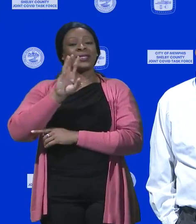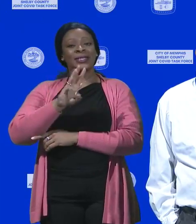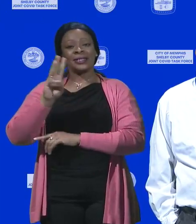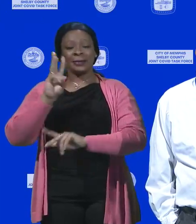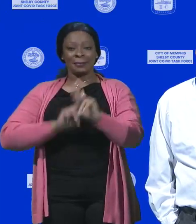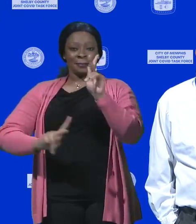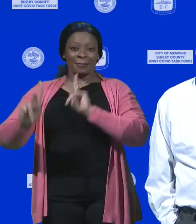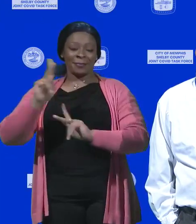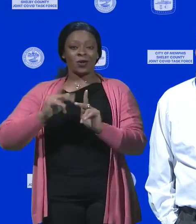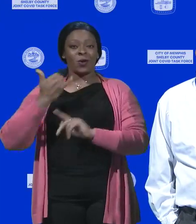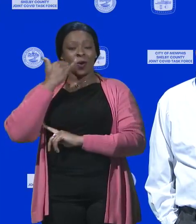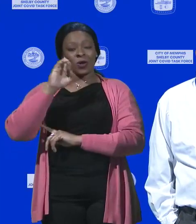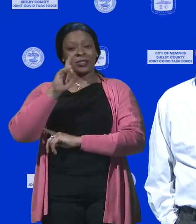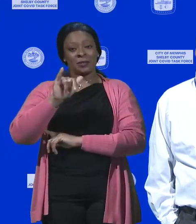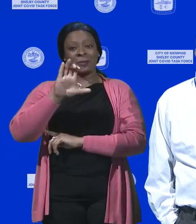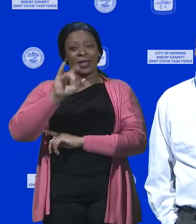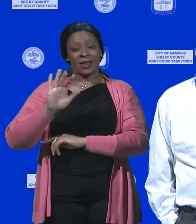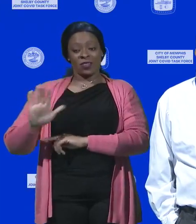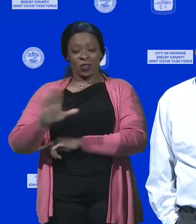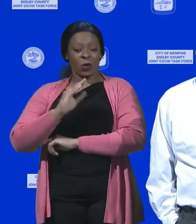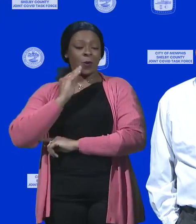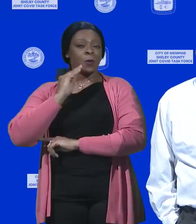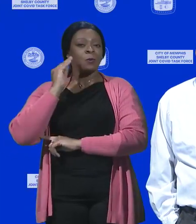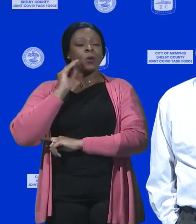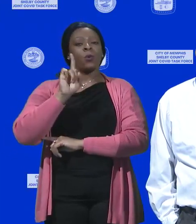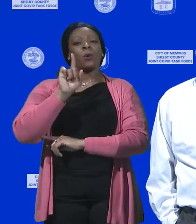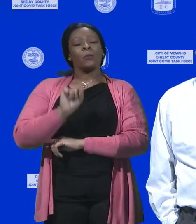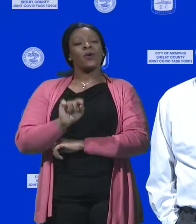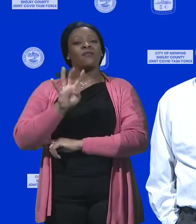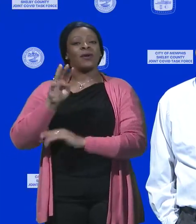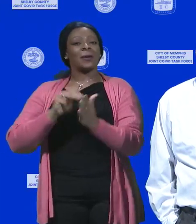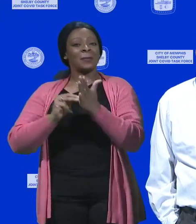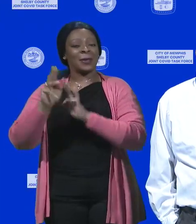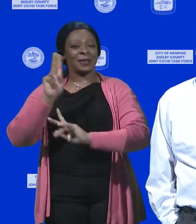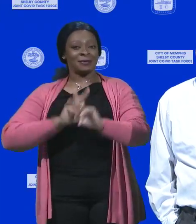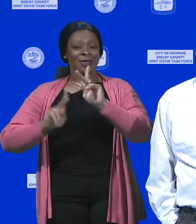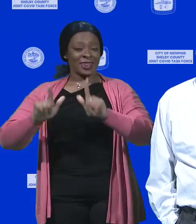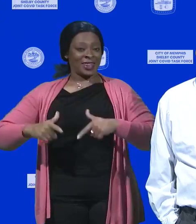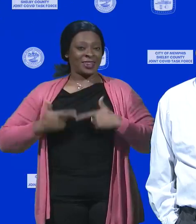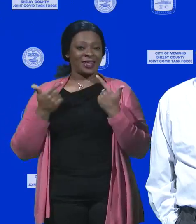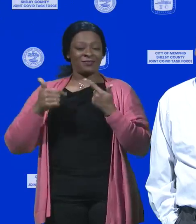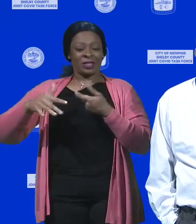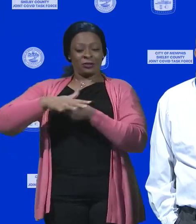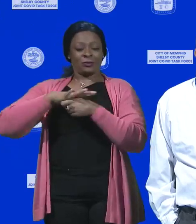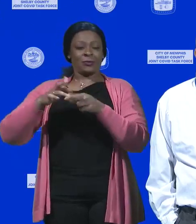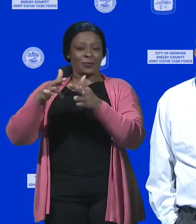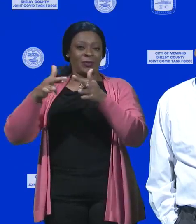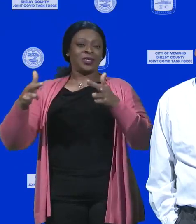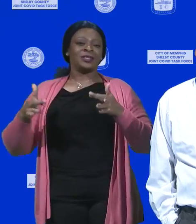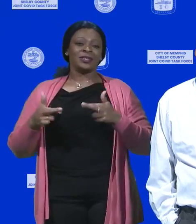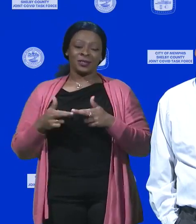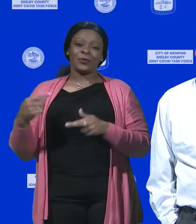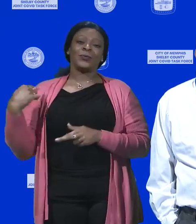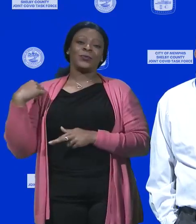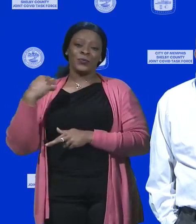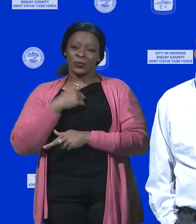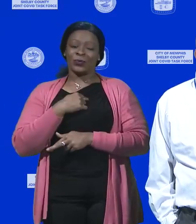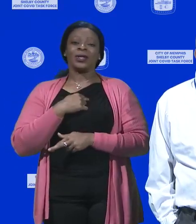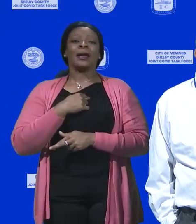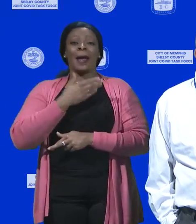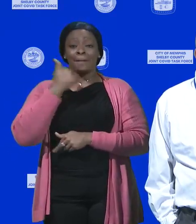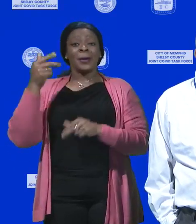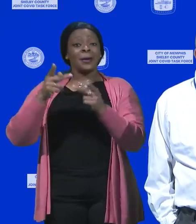937,166 people that call Shelby County home, and the 1.4 million people that live in this region. We are in a much